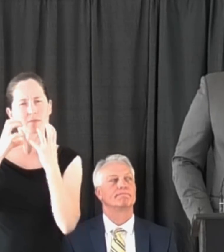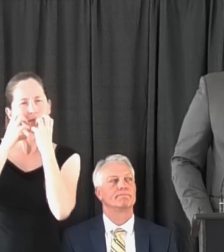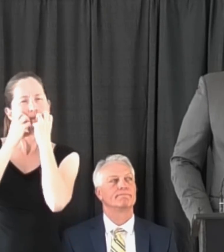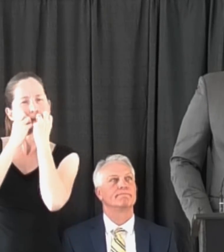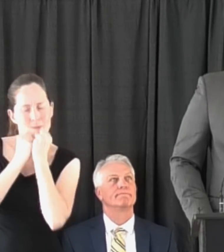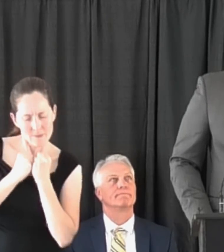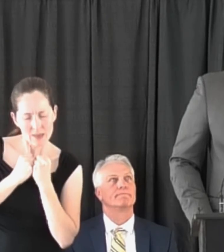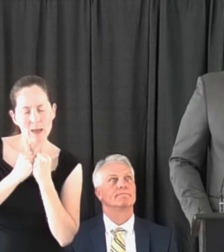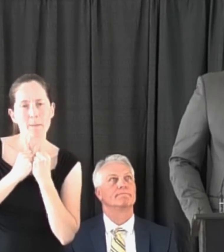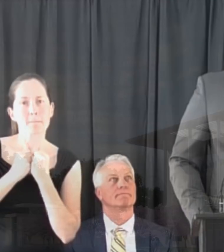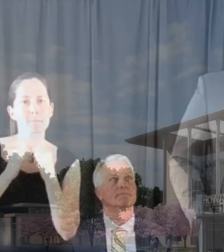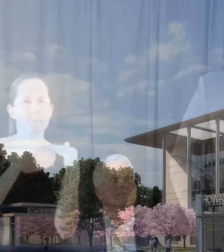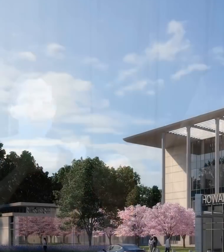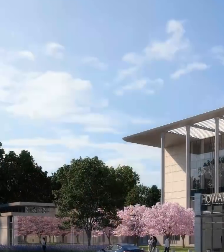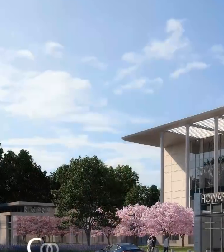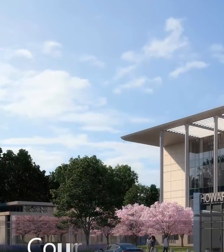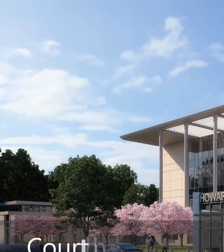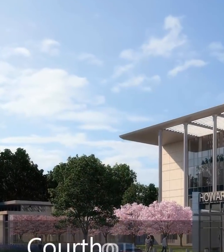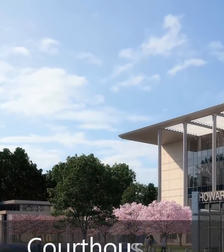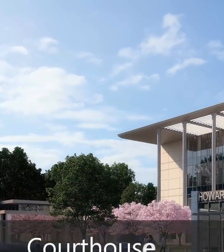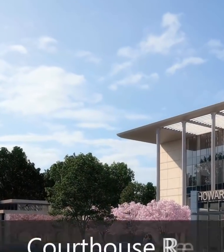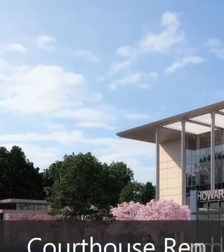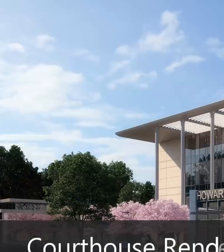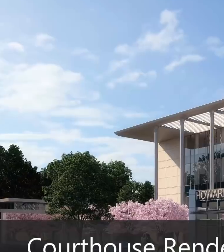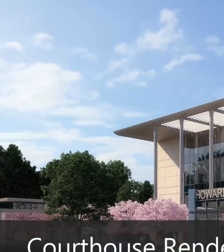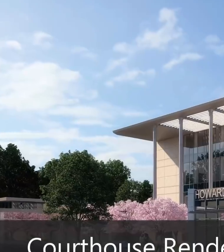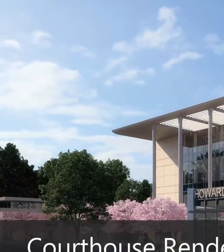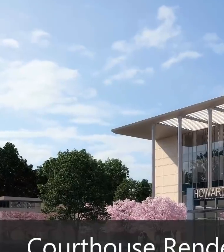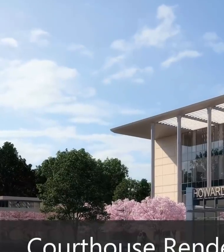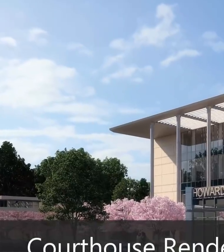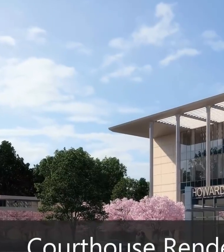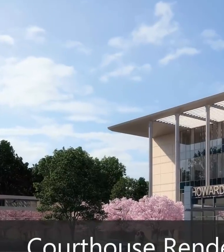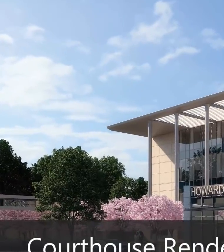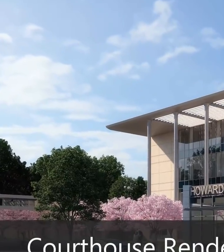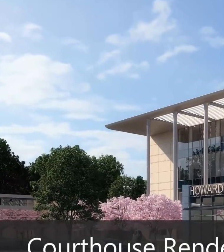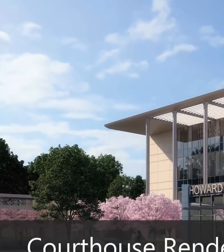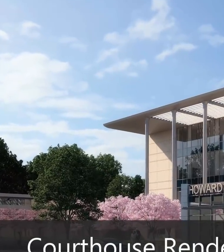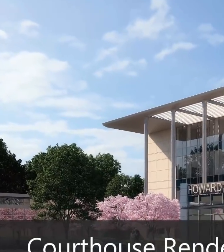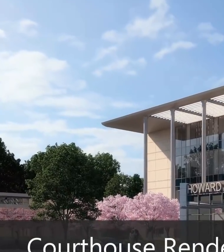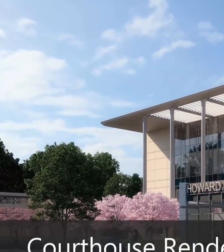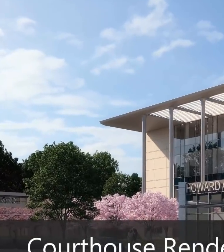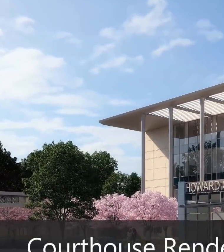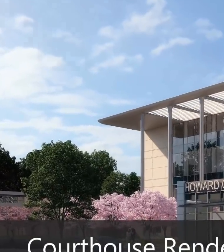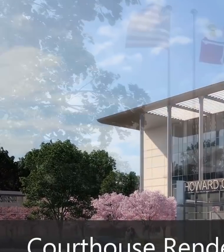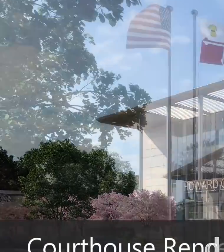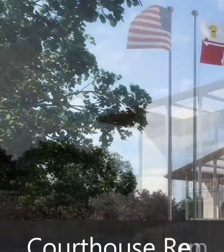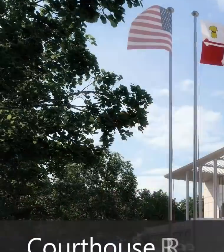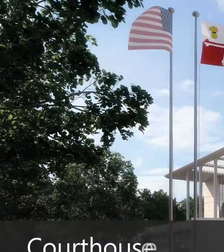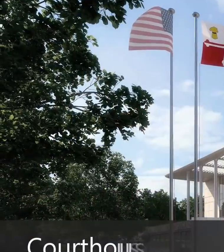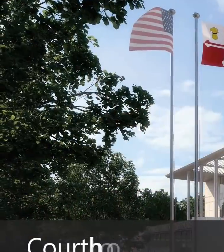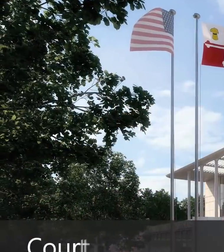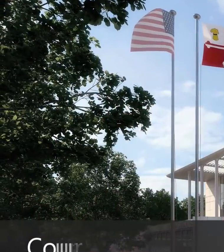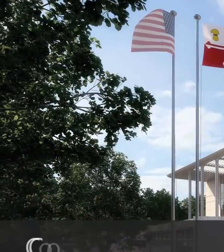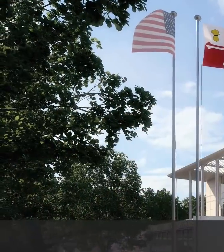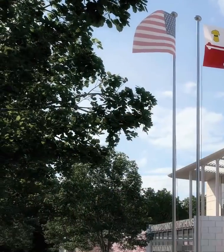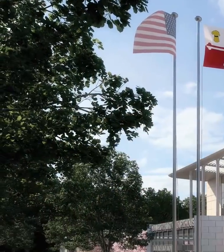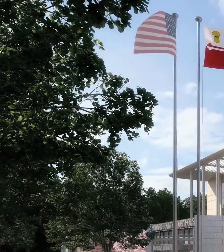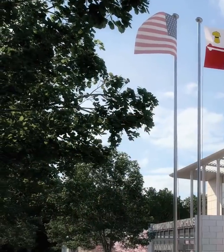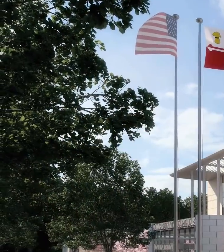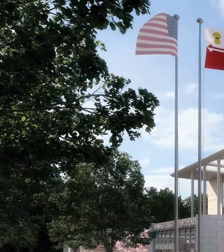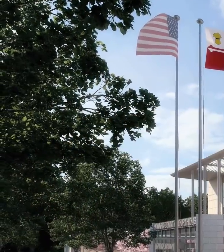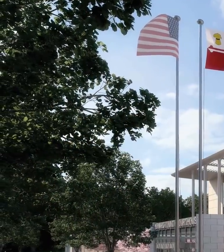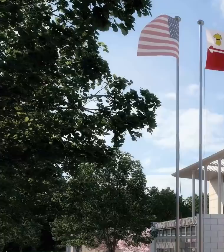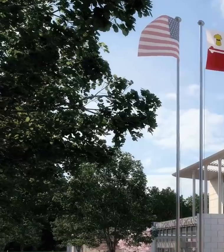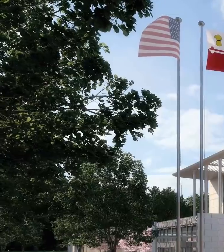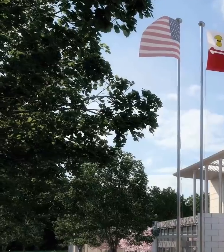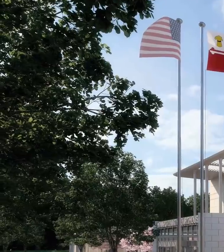considered. When I sat down with Edgemoor, there were some things that were important to me as county executive, and I